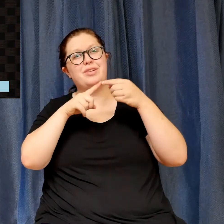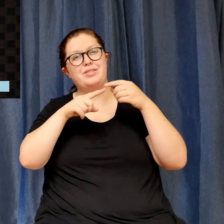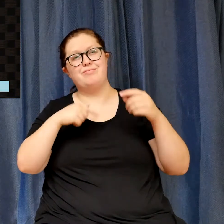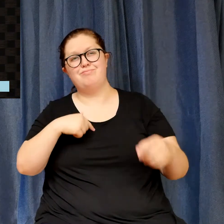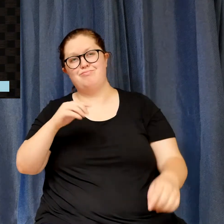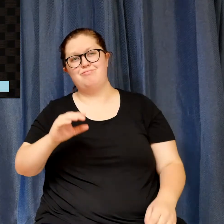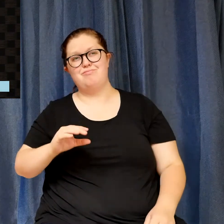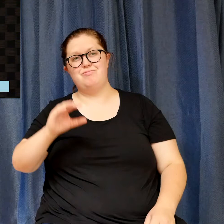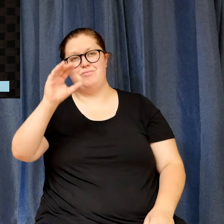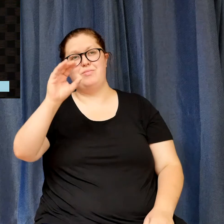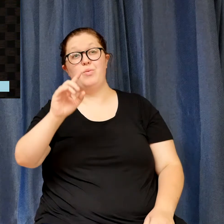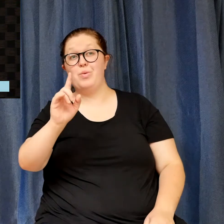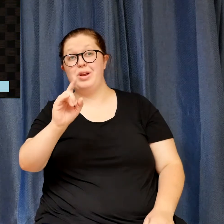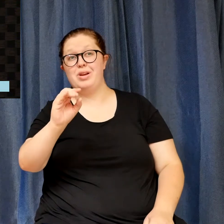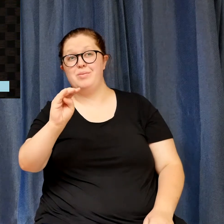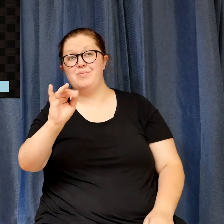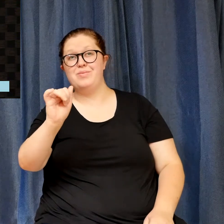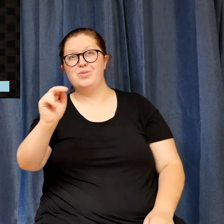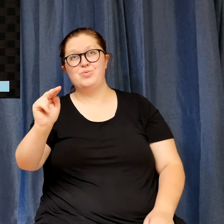man growing up in Minnesota.